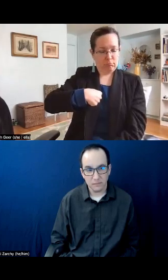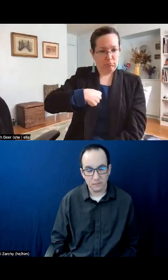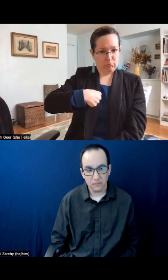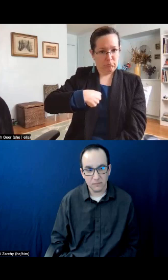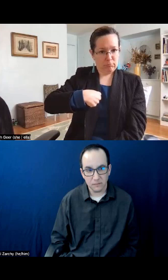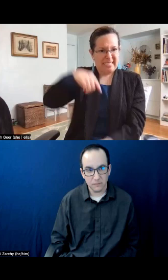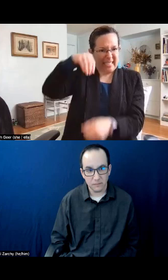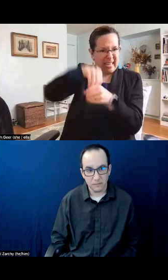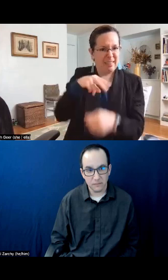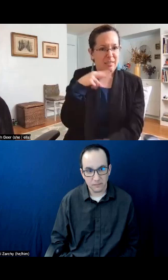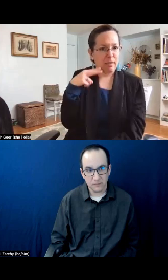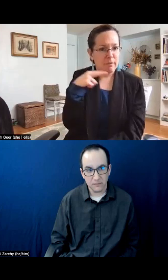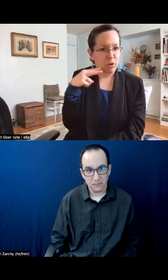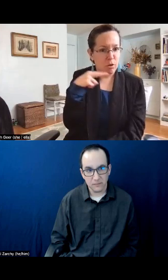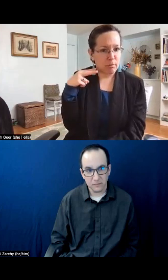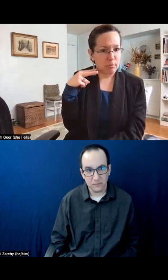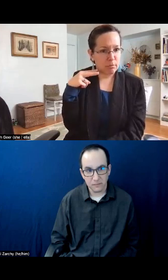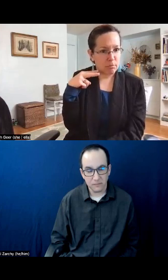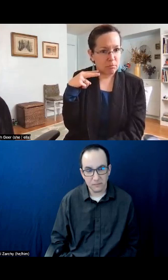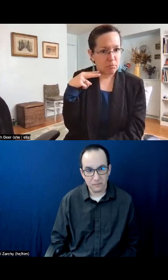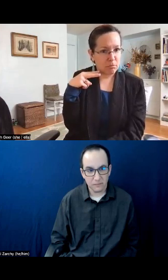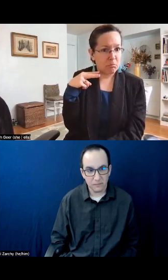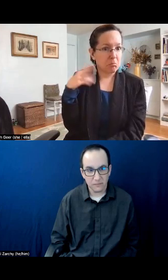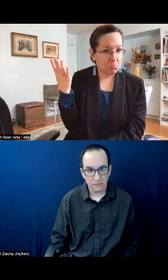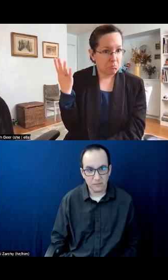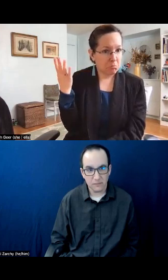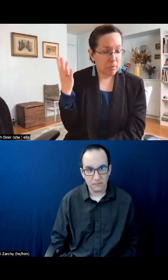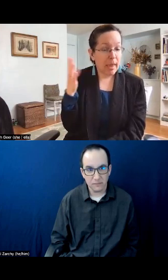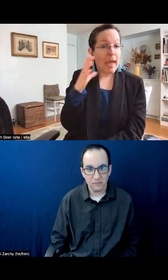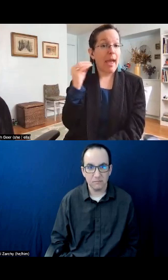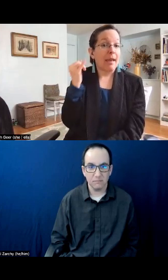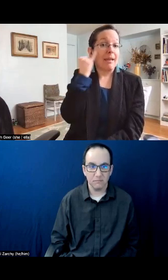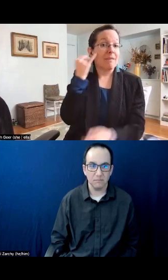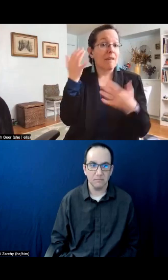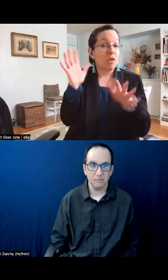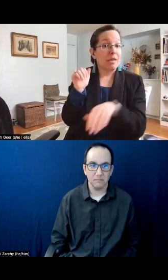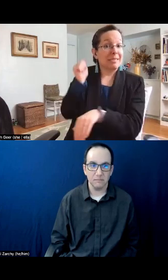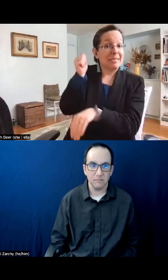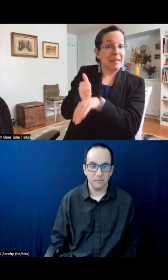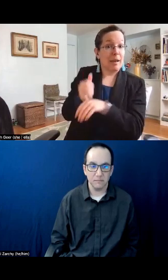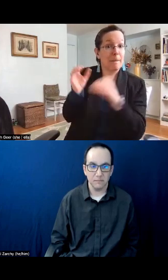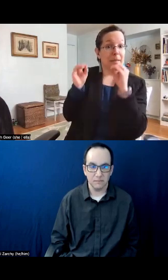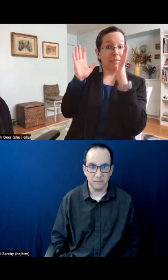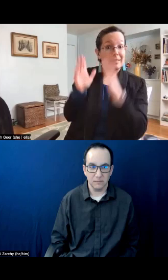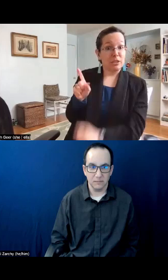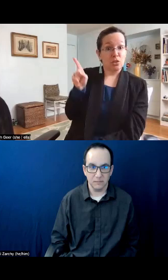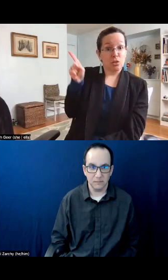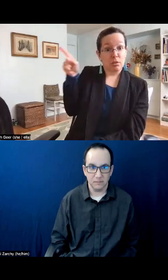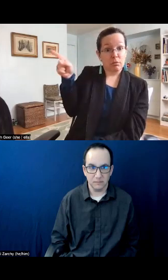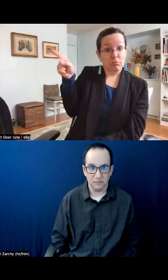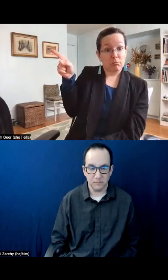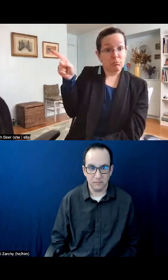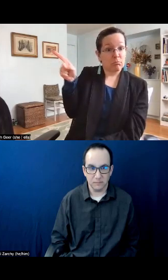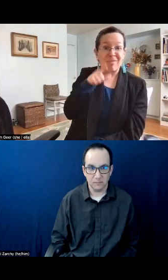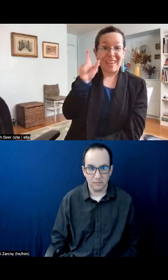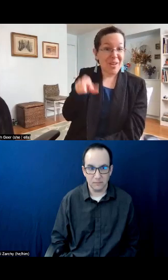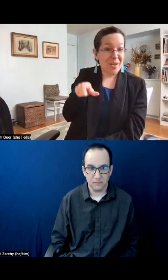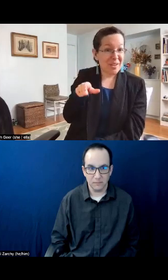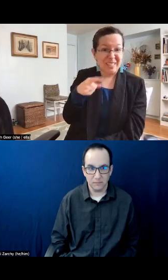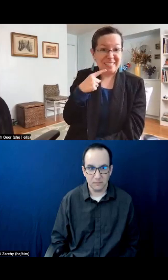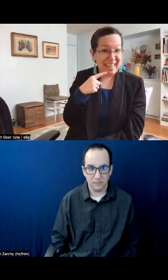out, to borrow that sign we just used, you know that that student doesn't need to say me as a